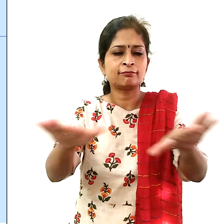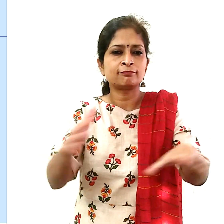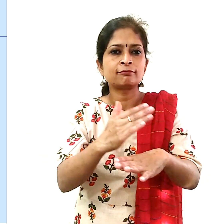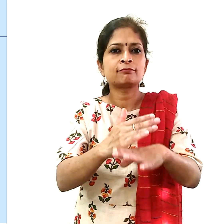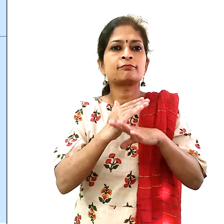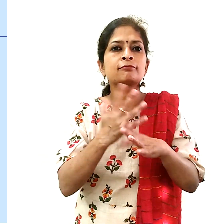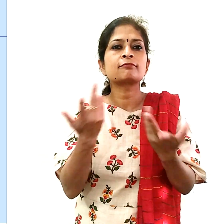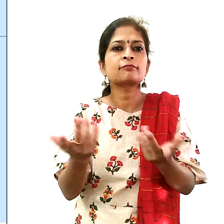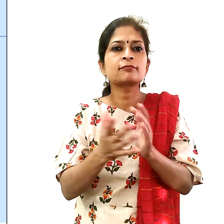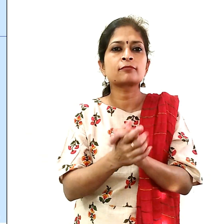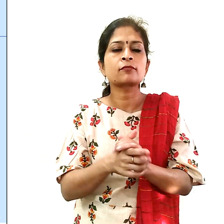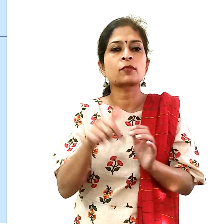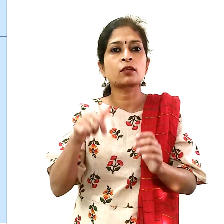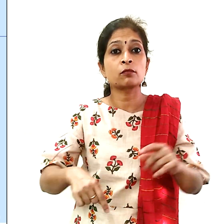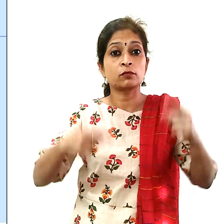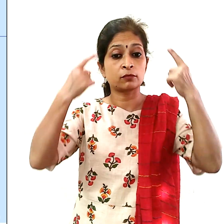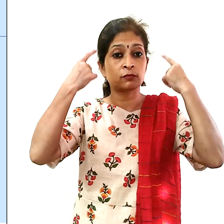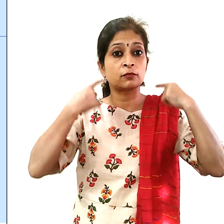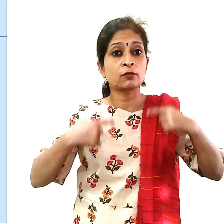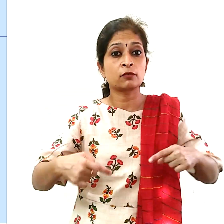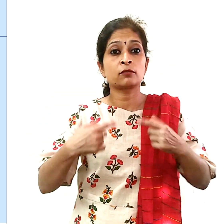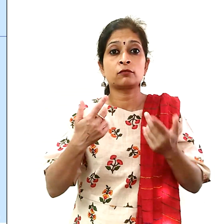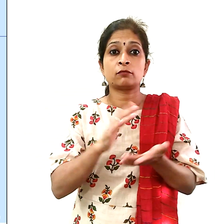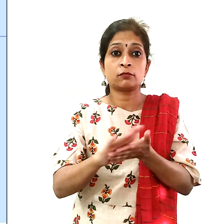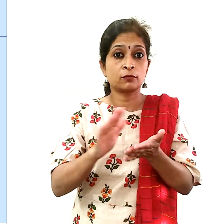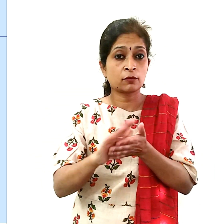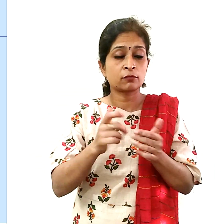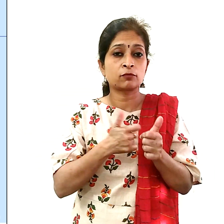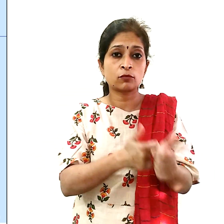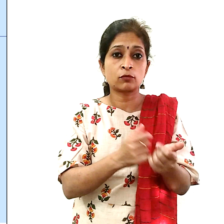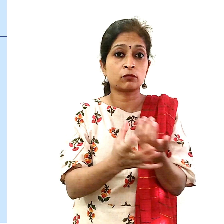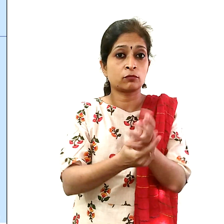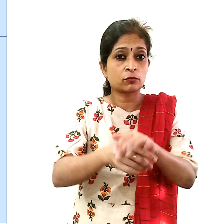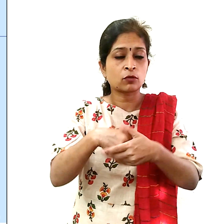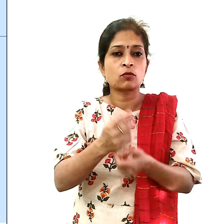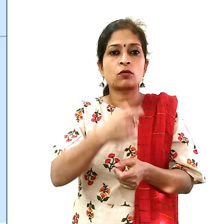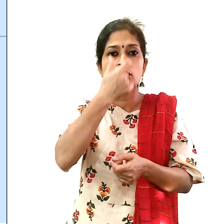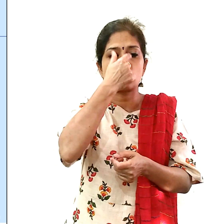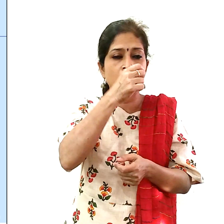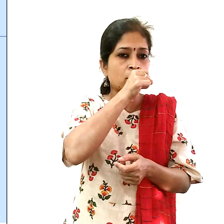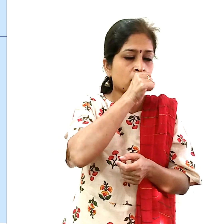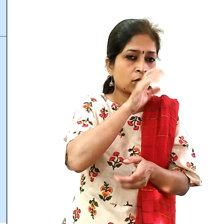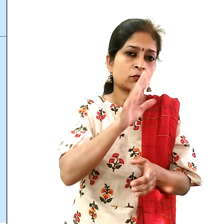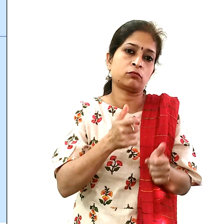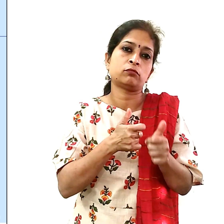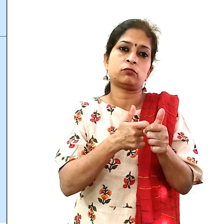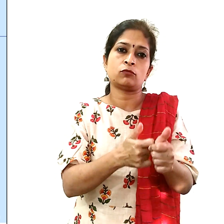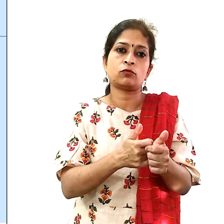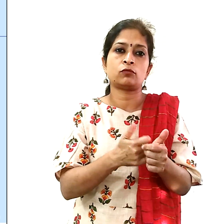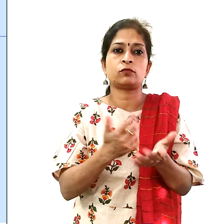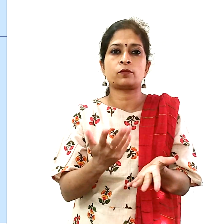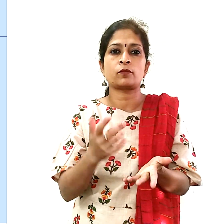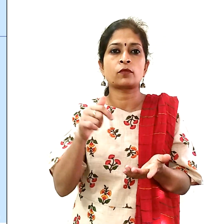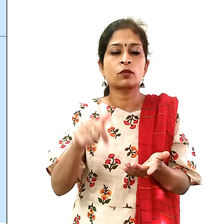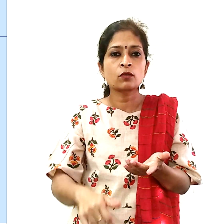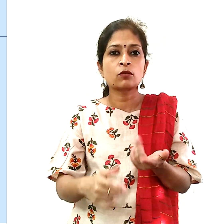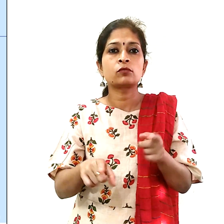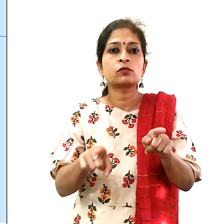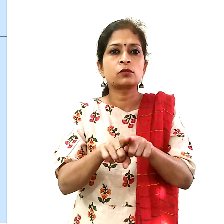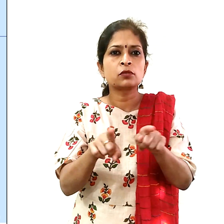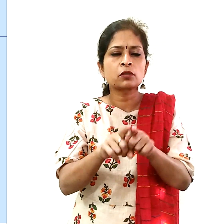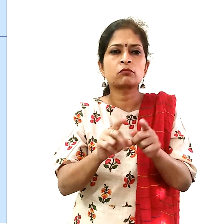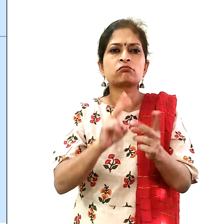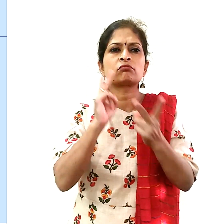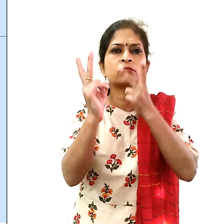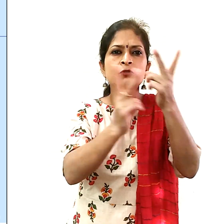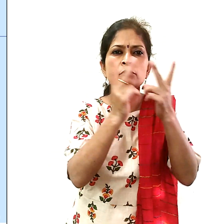disease? One can help by following good personal hygiene, hand washing and cough etiquettes. One can also avoid